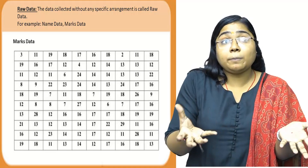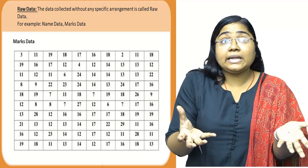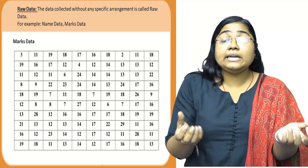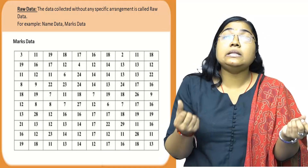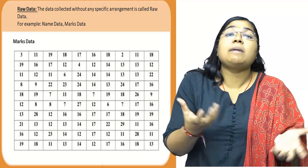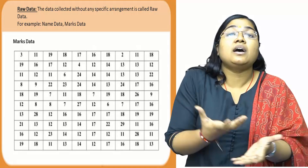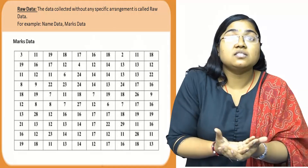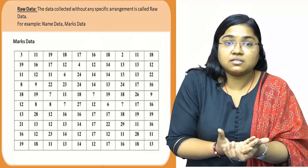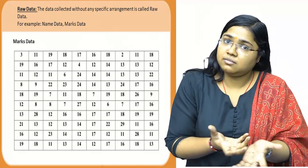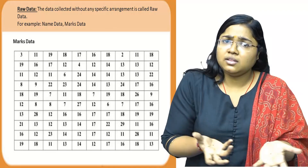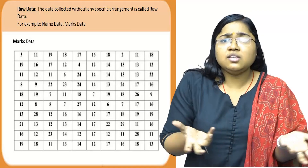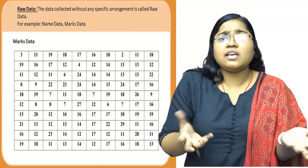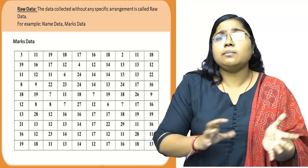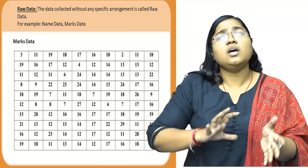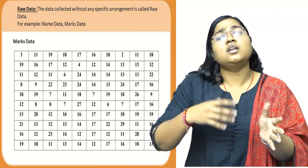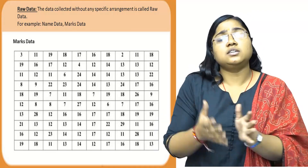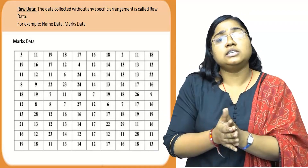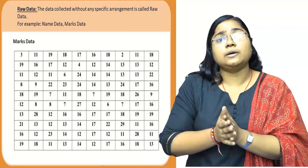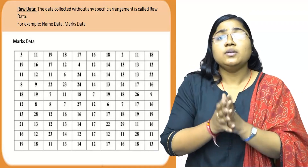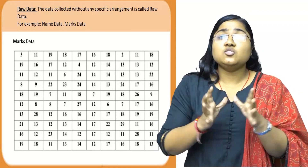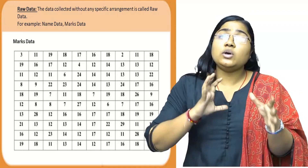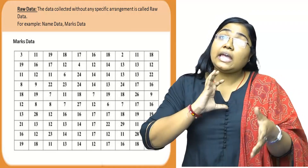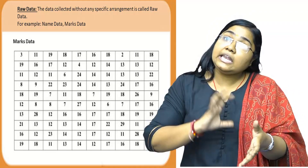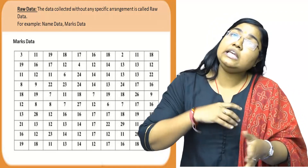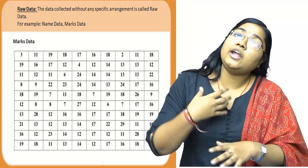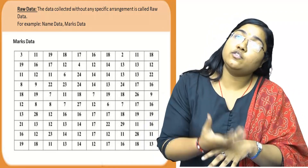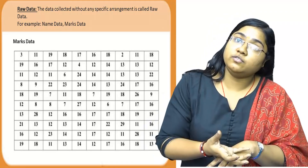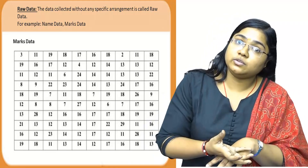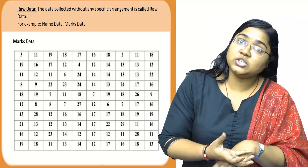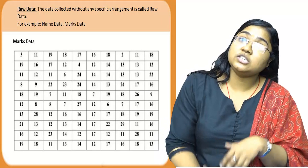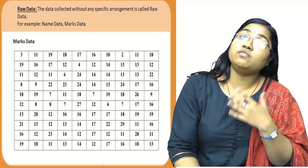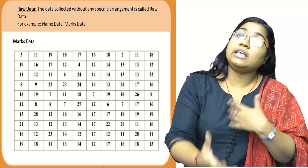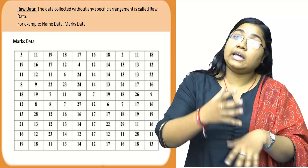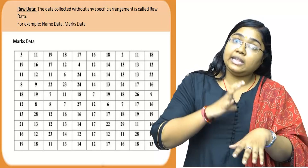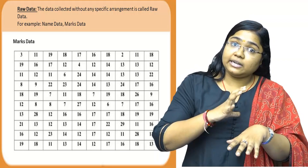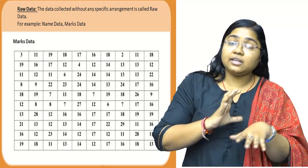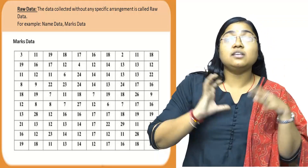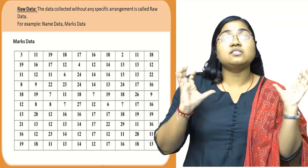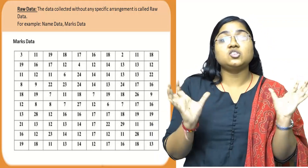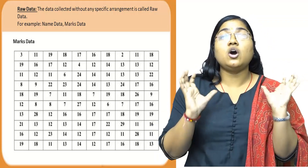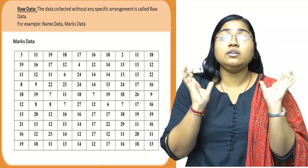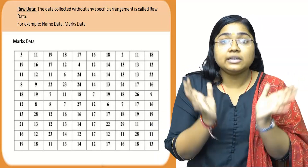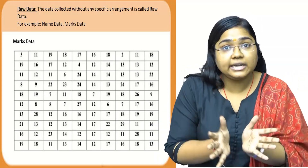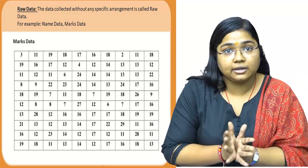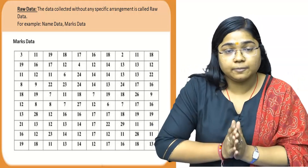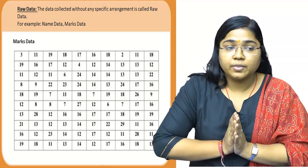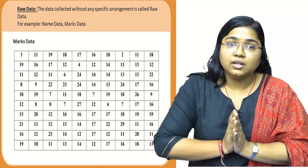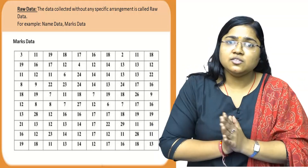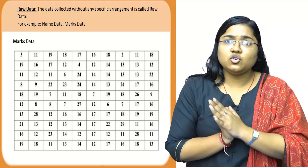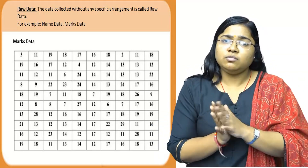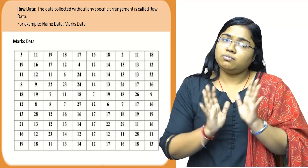they obtained in the maths. This can be the another data. So any kind of information we collect is your